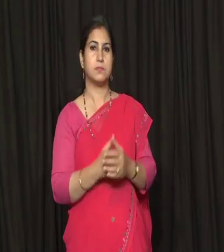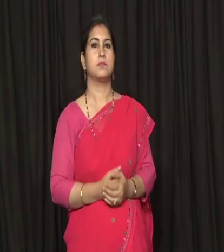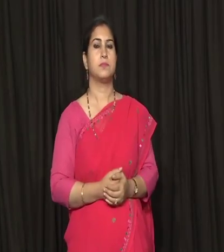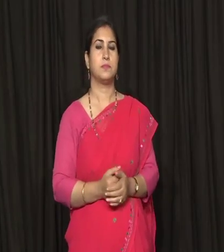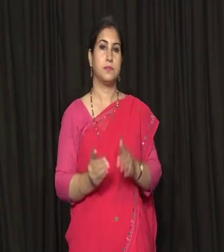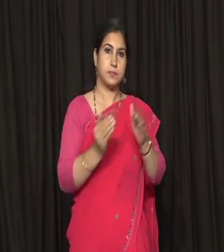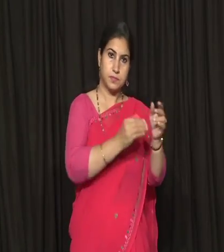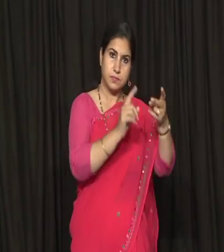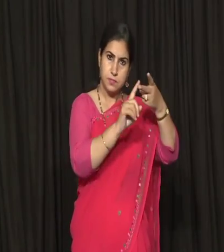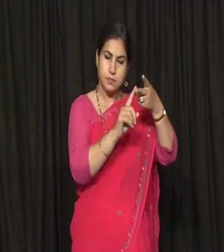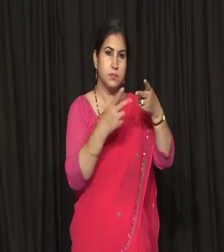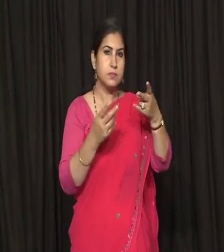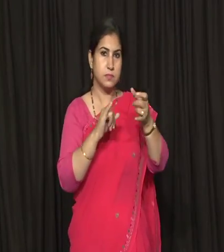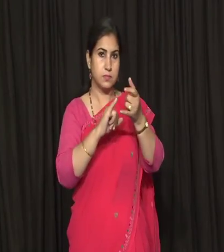the second is Sardinia,